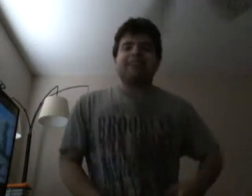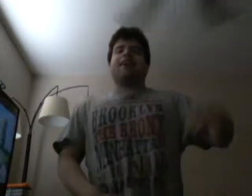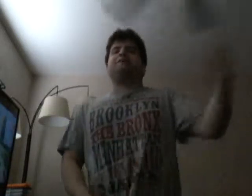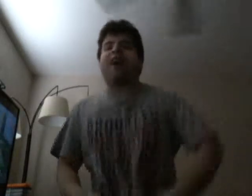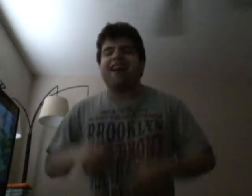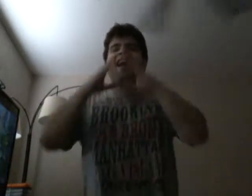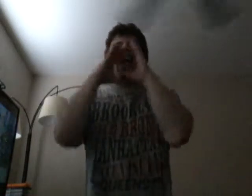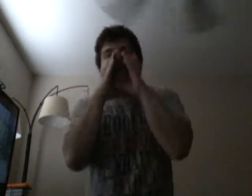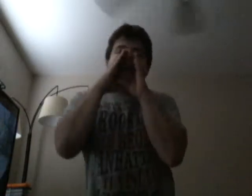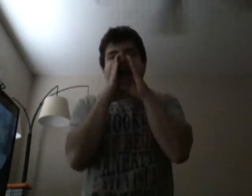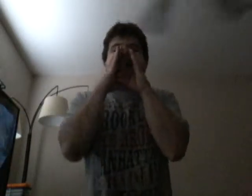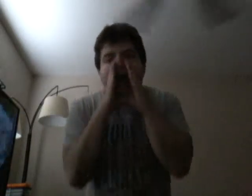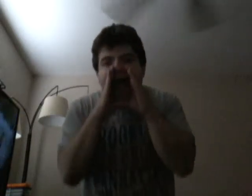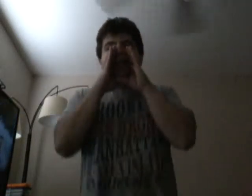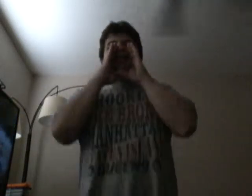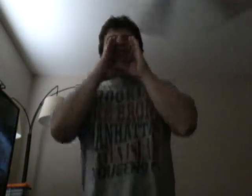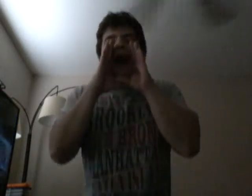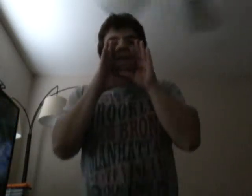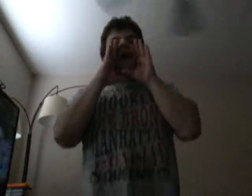crazy, buddy. Hey, no lie.